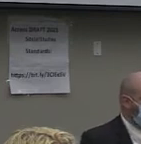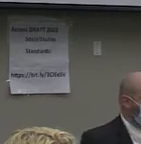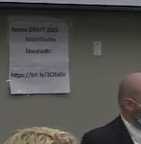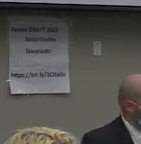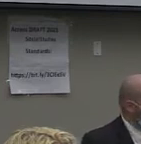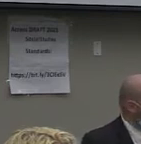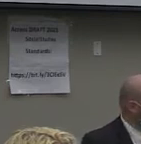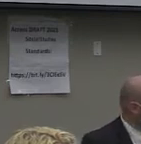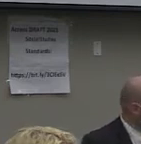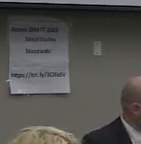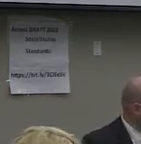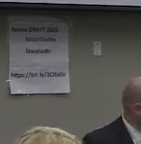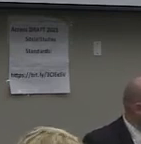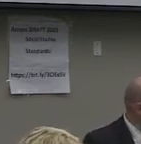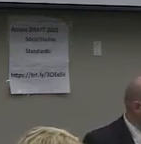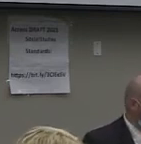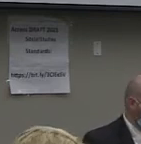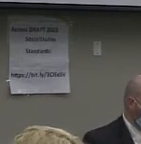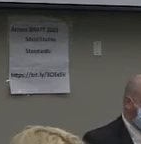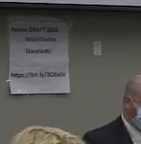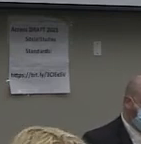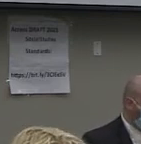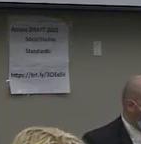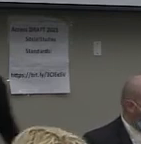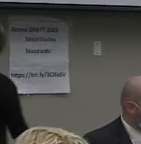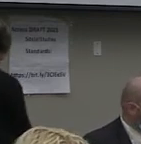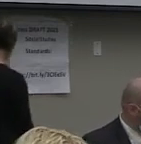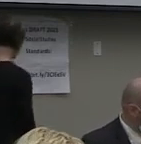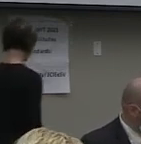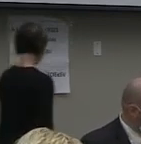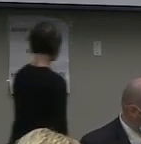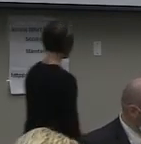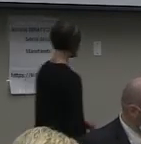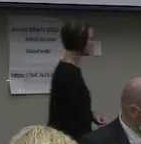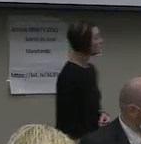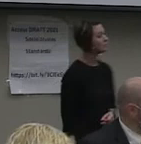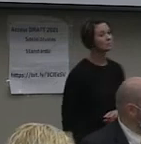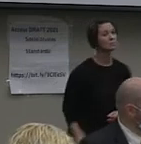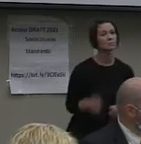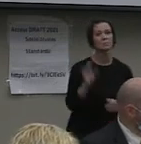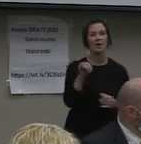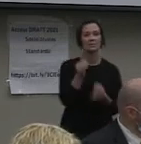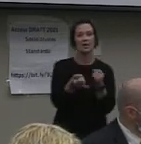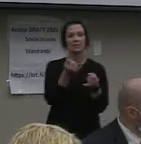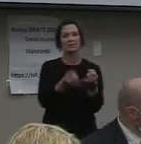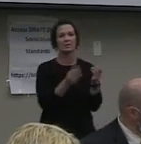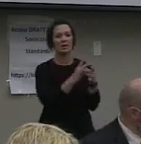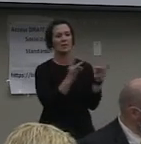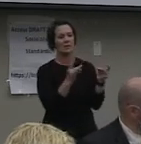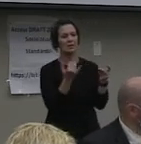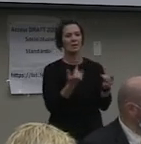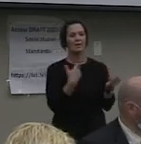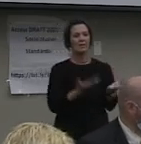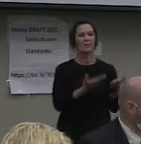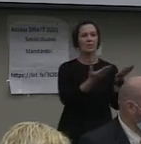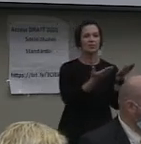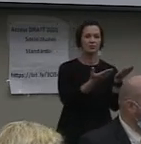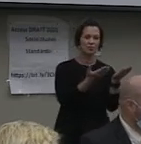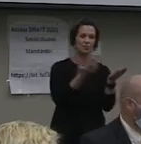Okay, that concludes our public comment. There is a motion and a second on the floor to endorse the standards as presented in